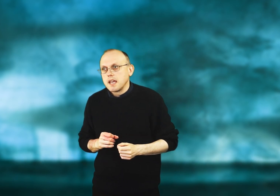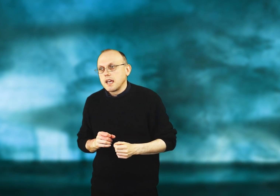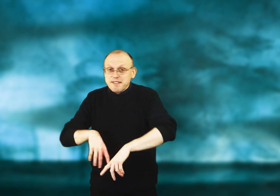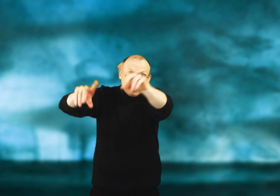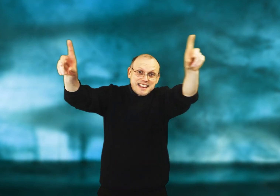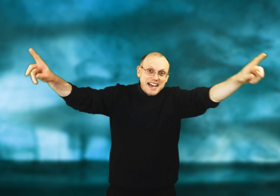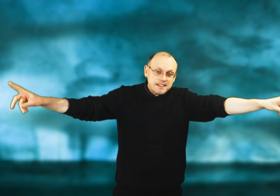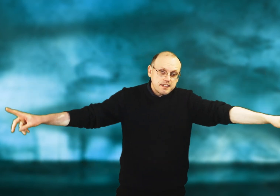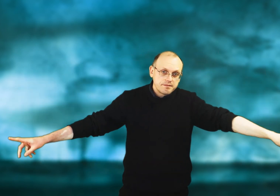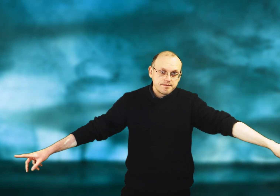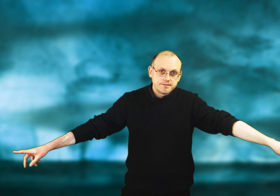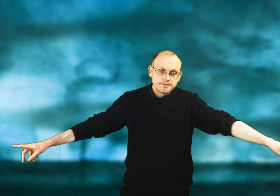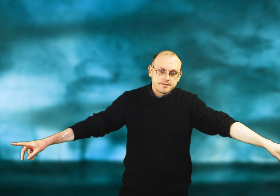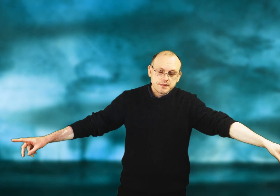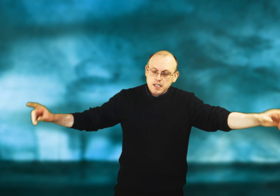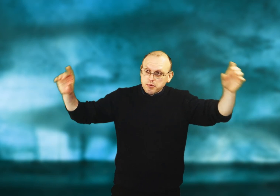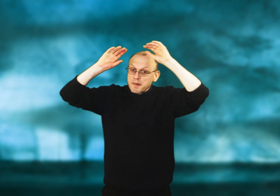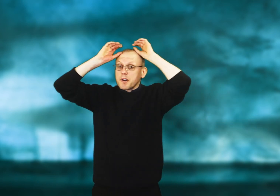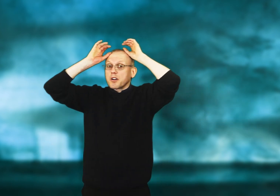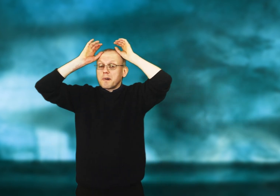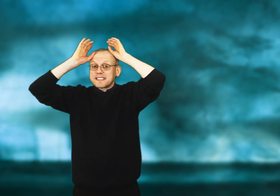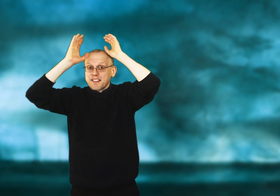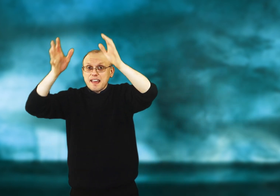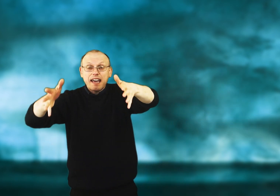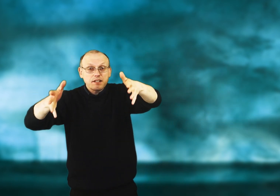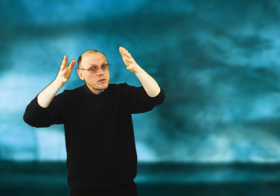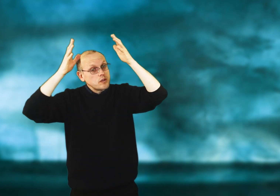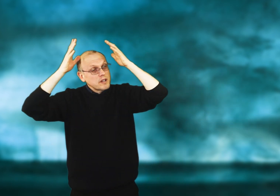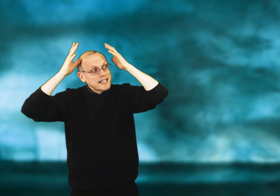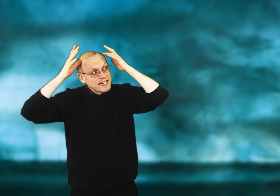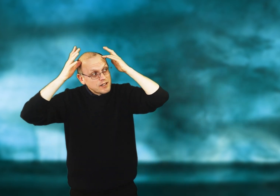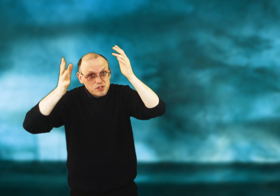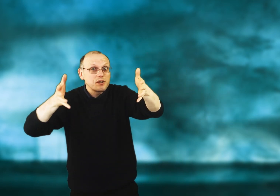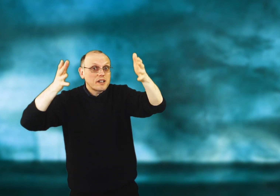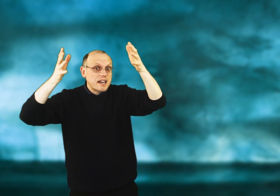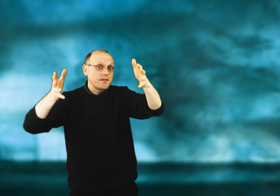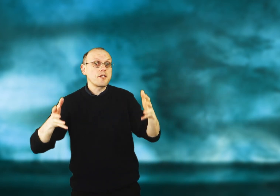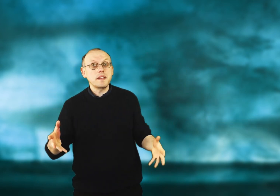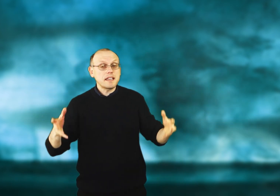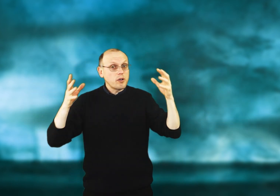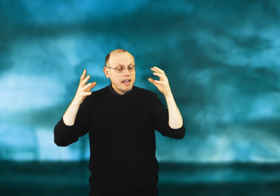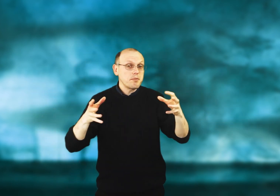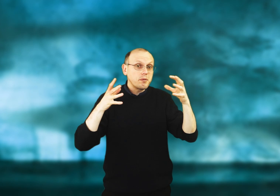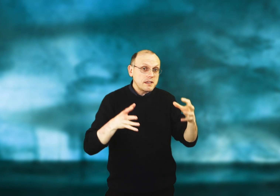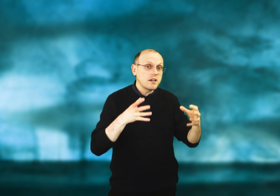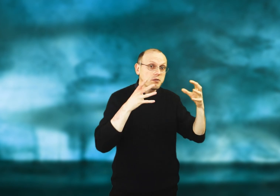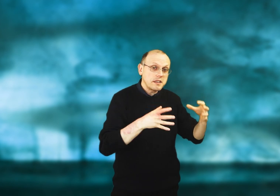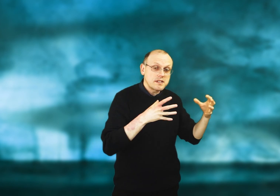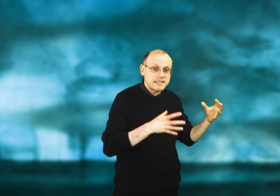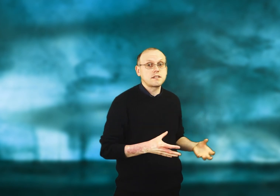Having said that, remember commas are there to also clarify the meaning to help the reader read your